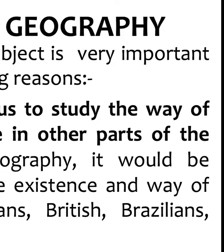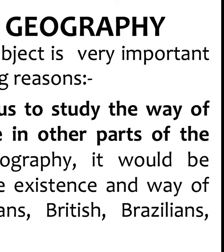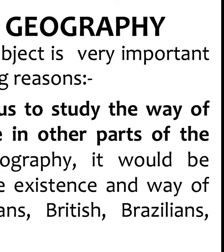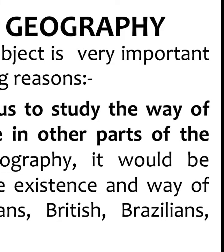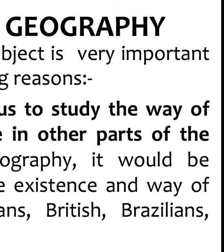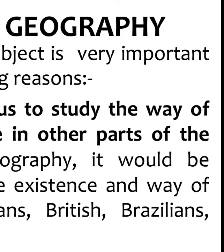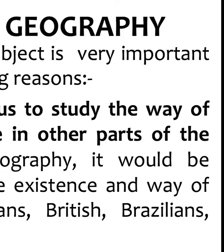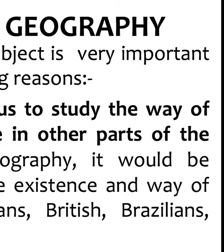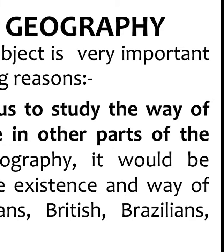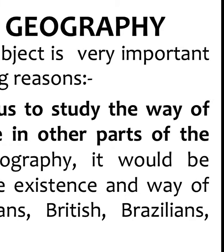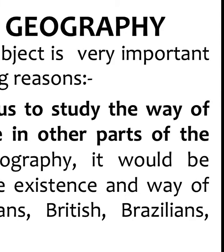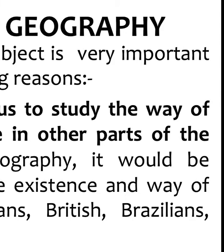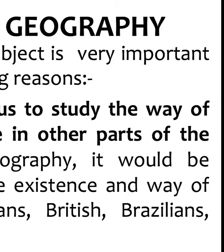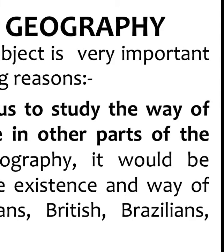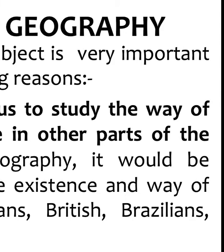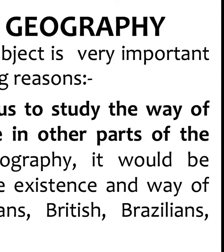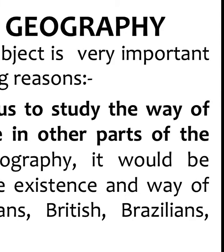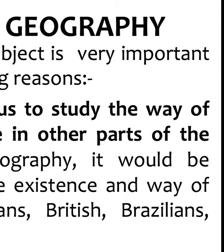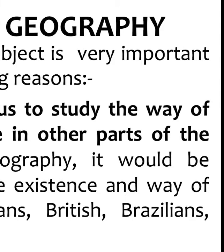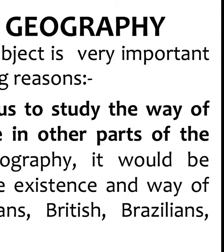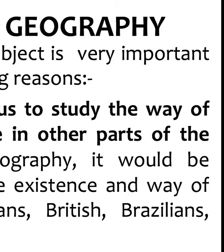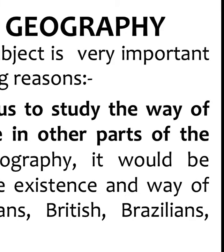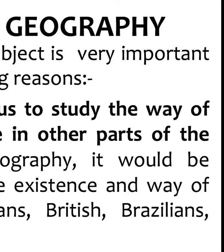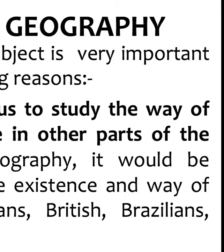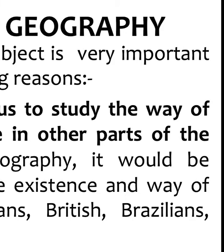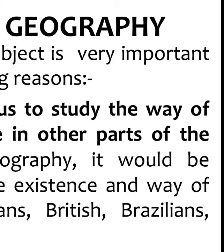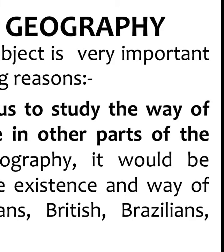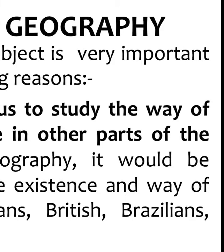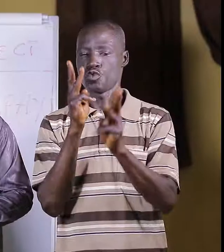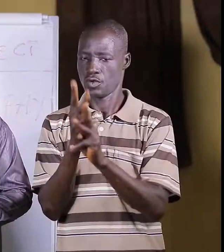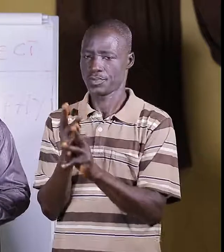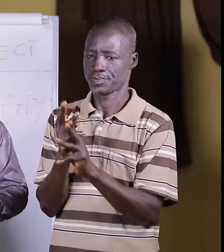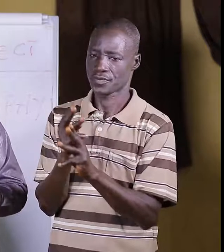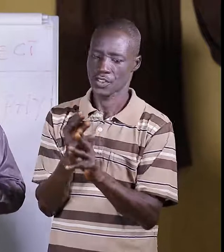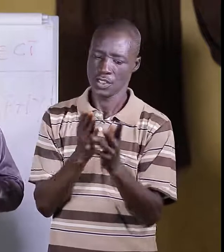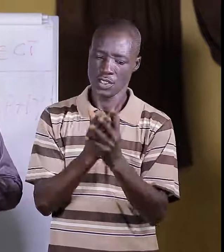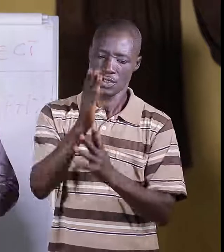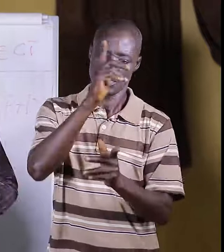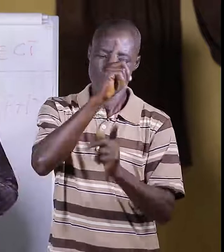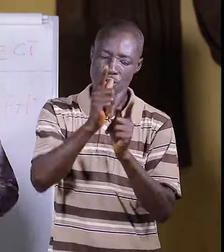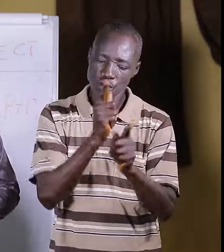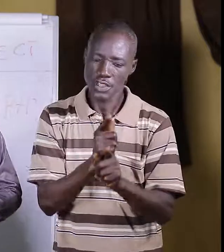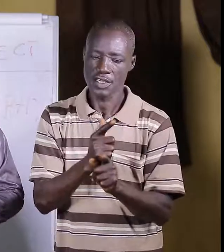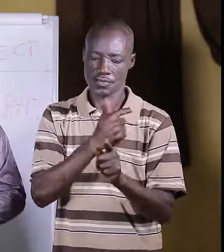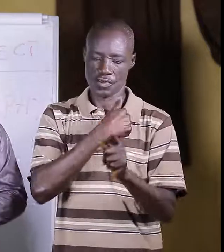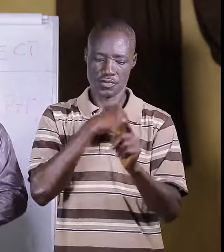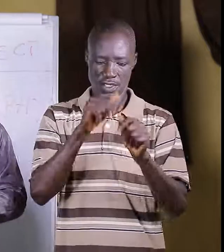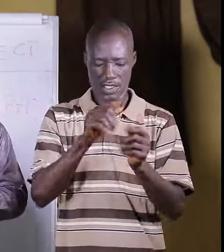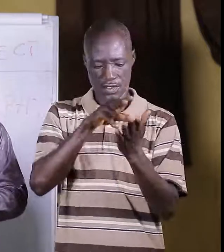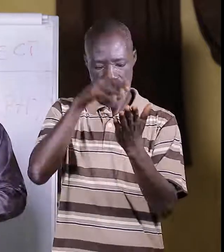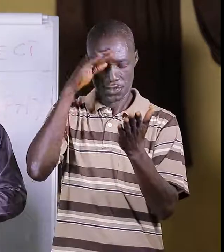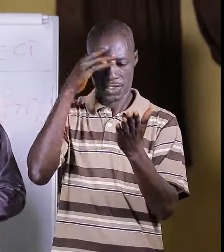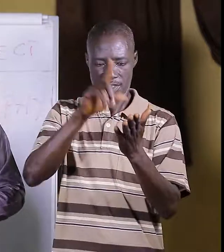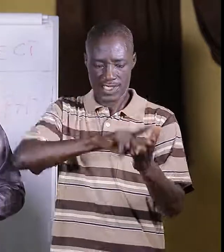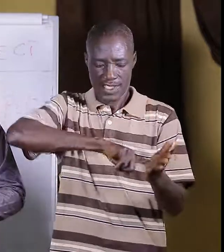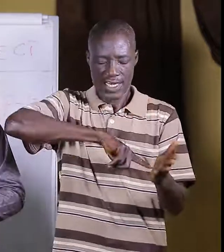other people in other parts of the world. I can be in Nigeria, but I